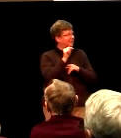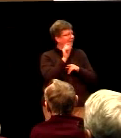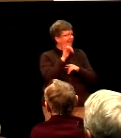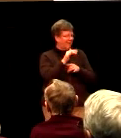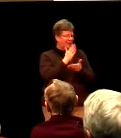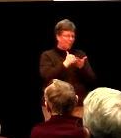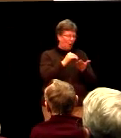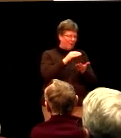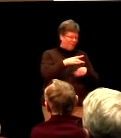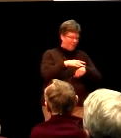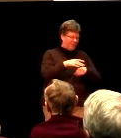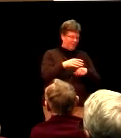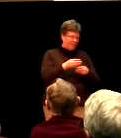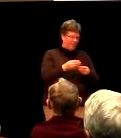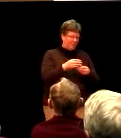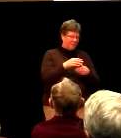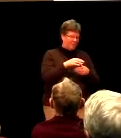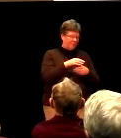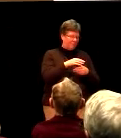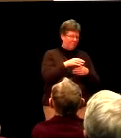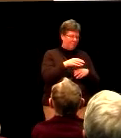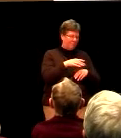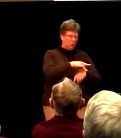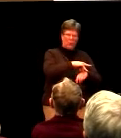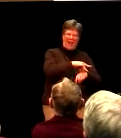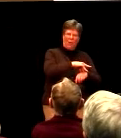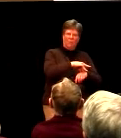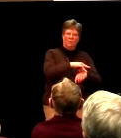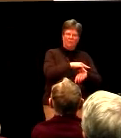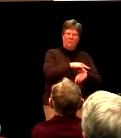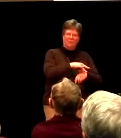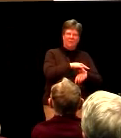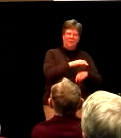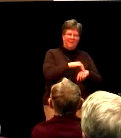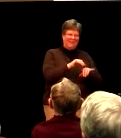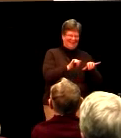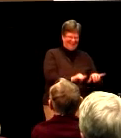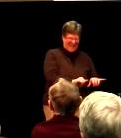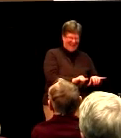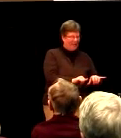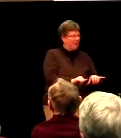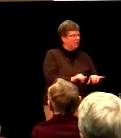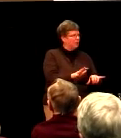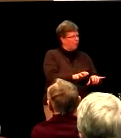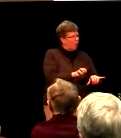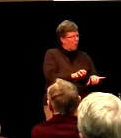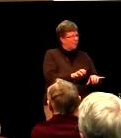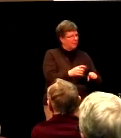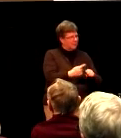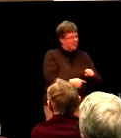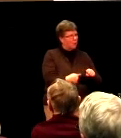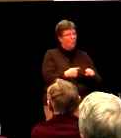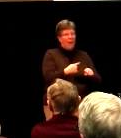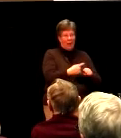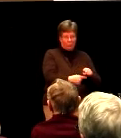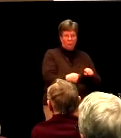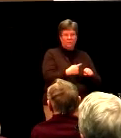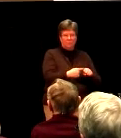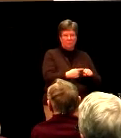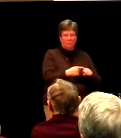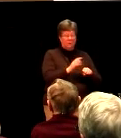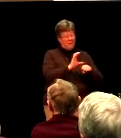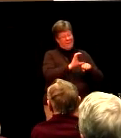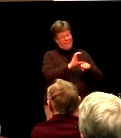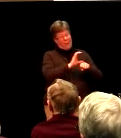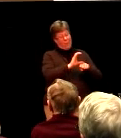the ground that freezes and thaws every year. Or pardon me, the part of the ground that stays frozen all year round. The upper part freezes